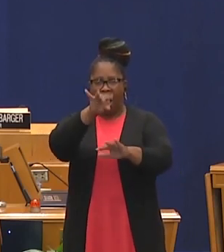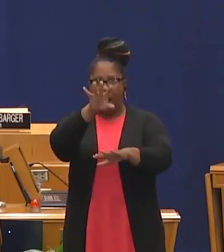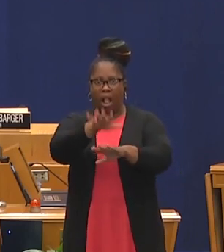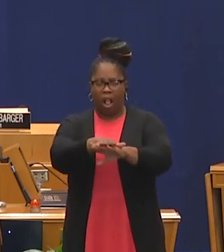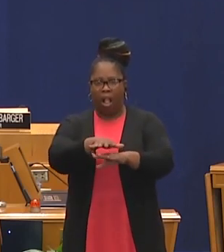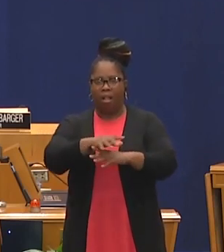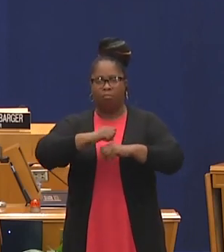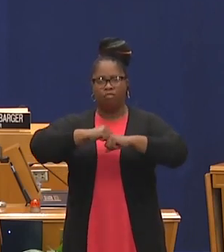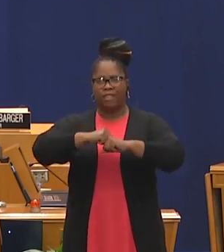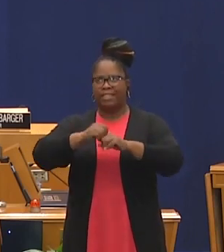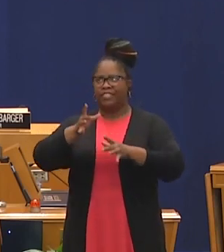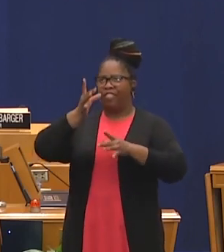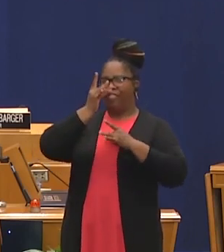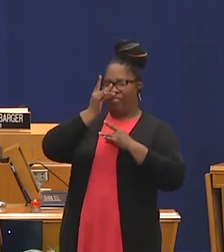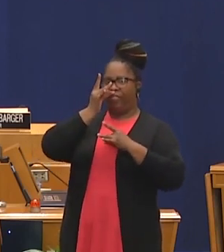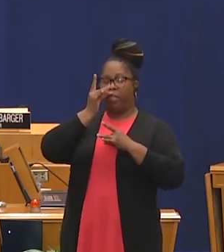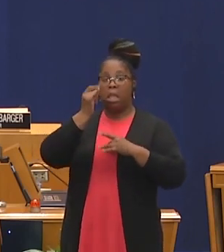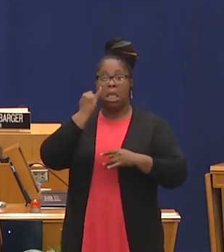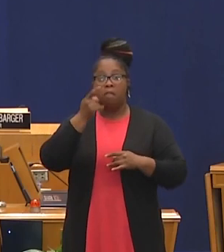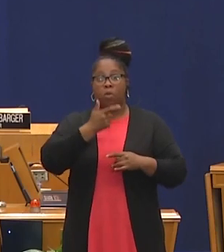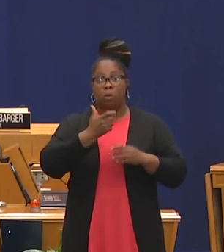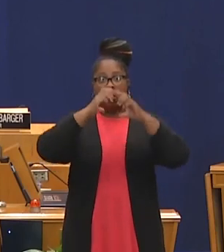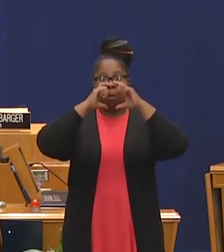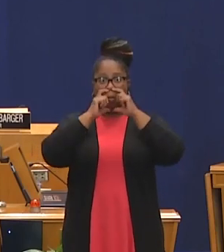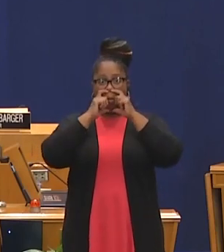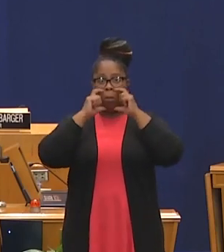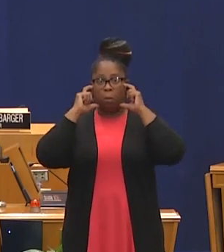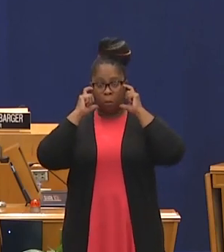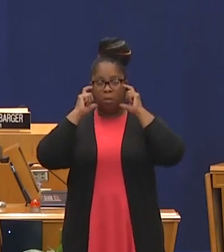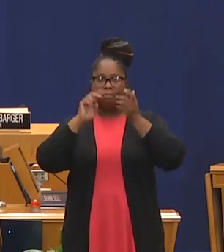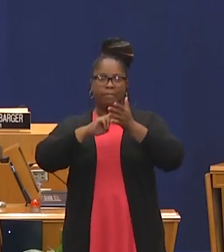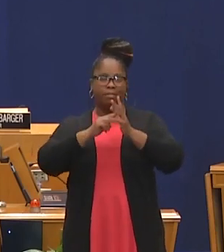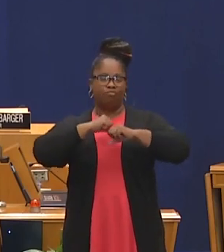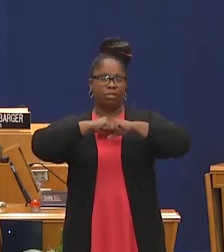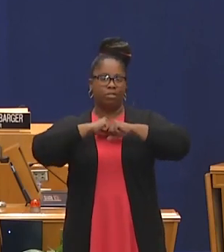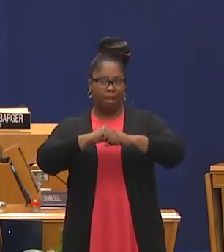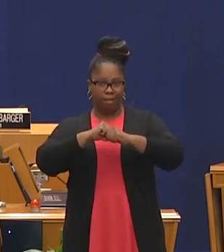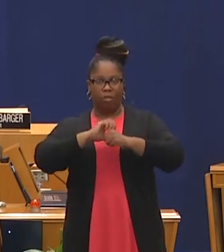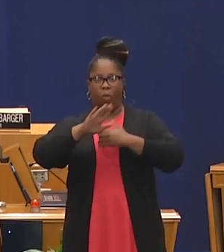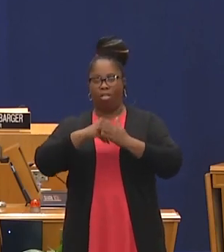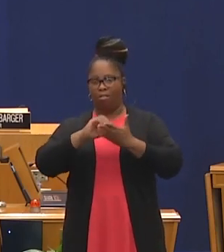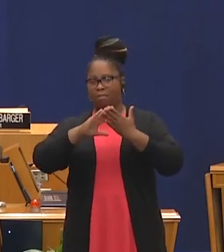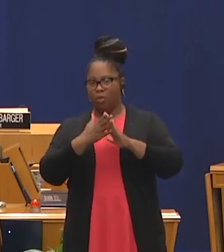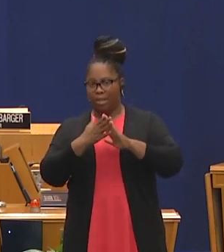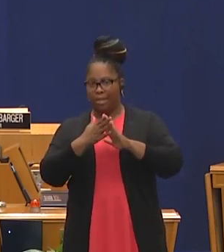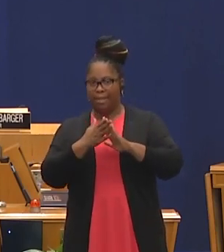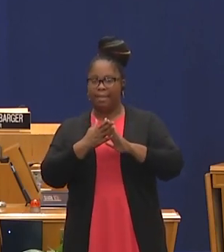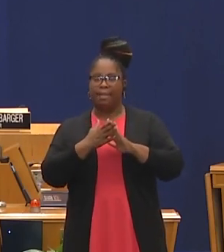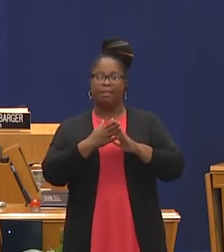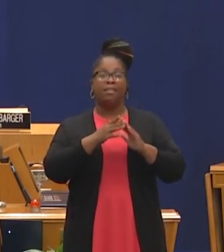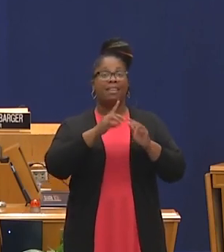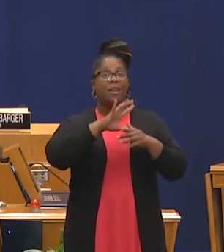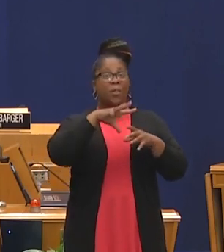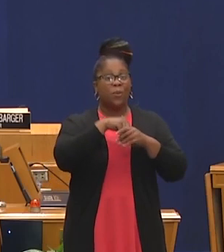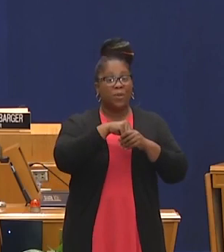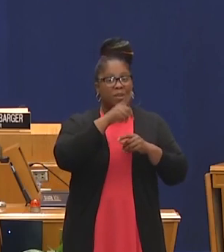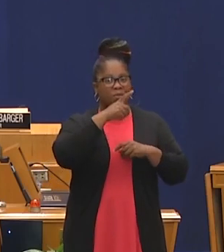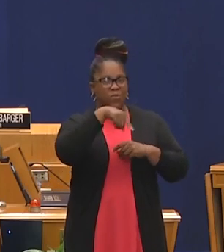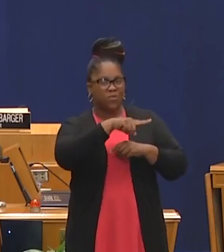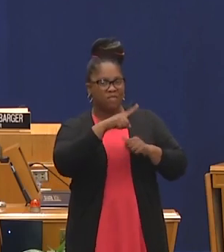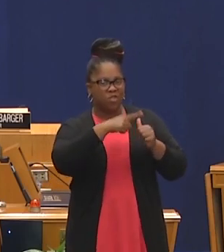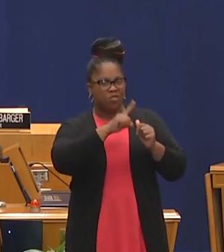our entire community. The measures safeguard our healthcare workers and first responders, keeping them healthy and preventing our neighbors